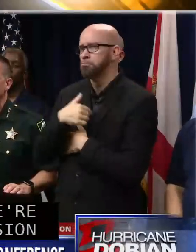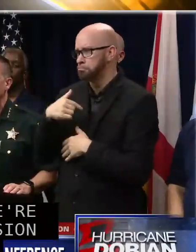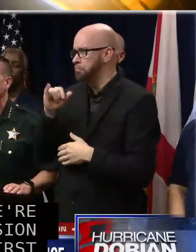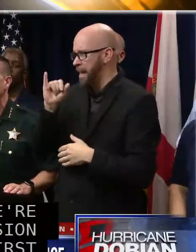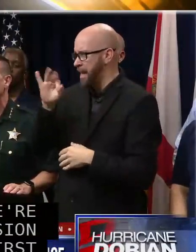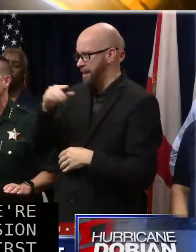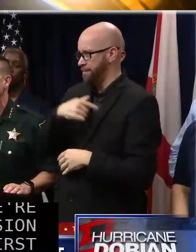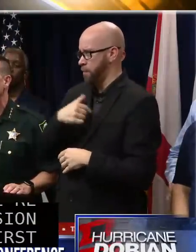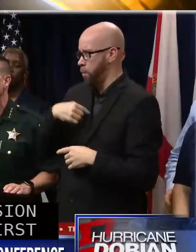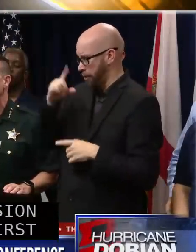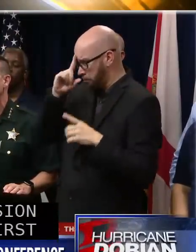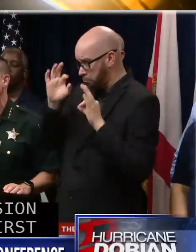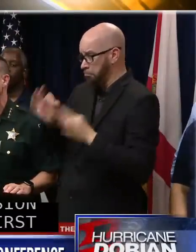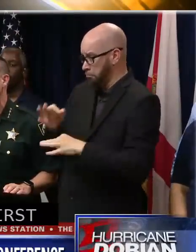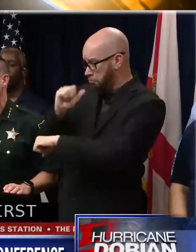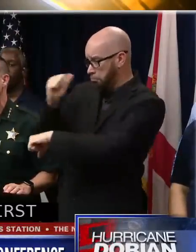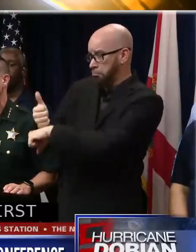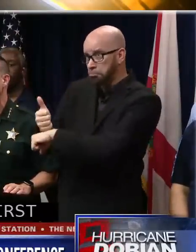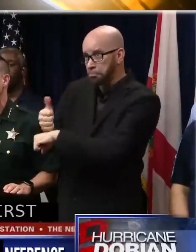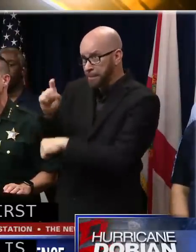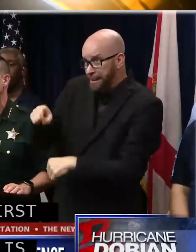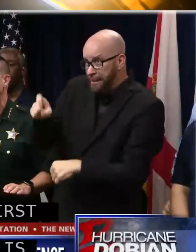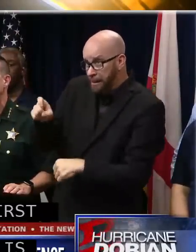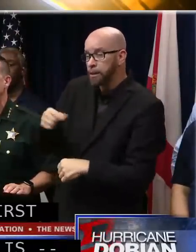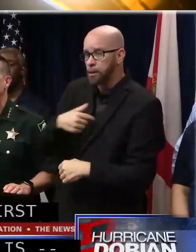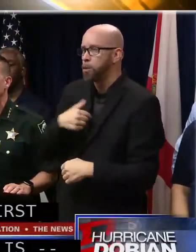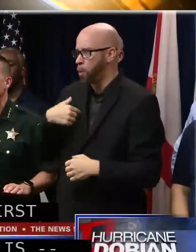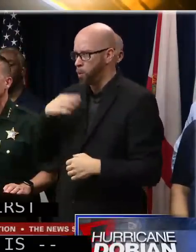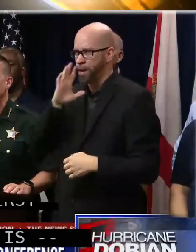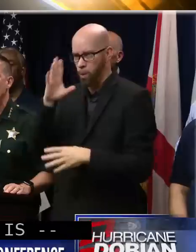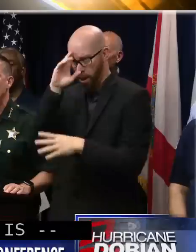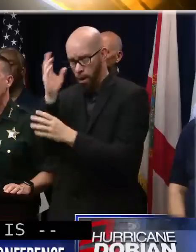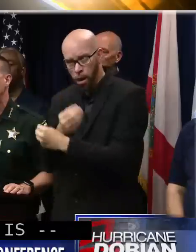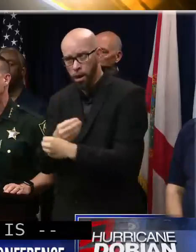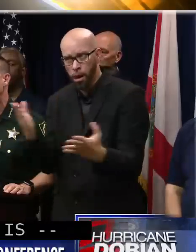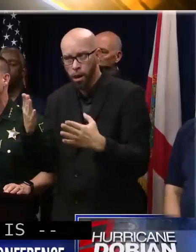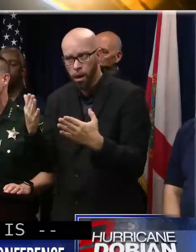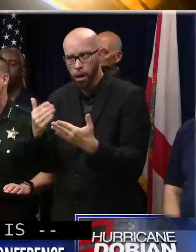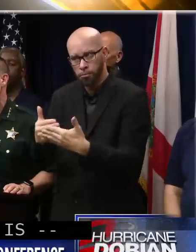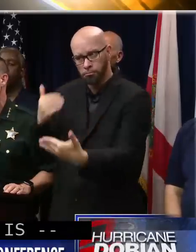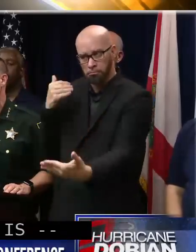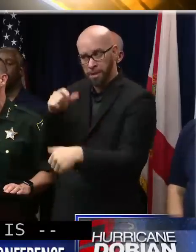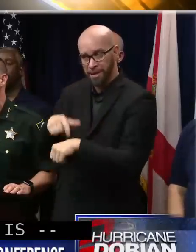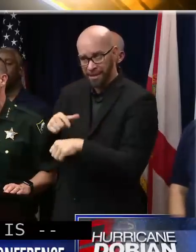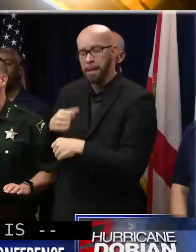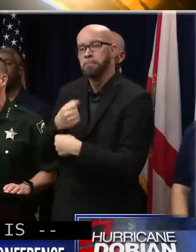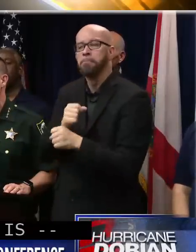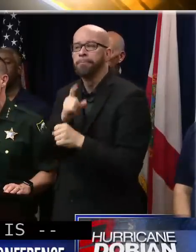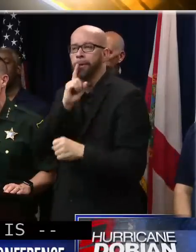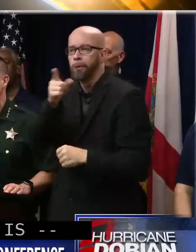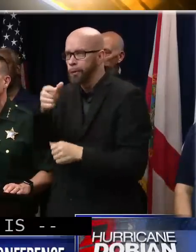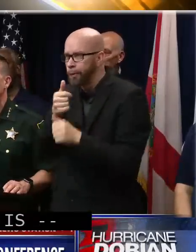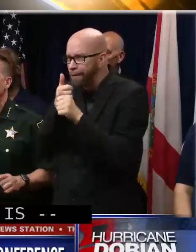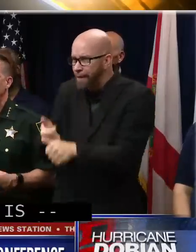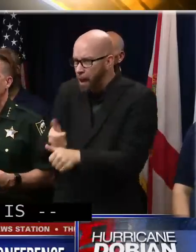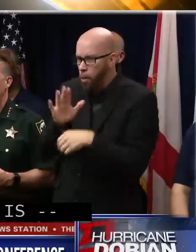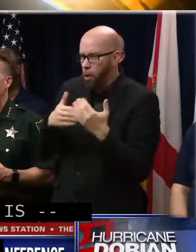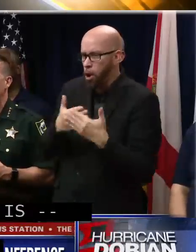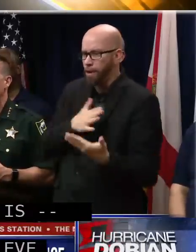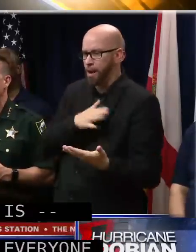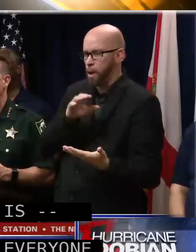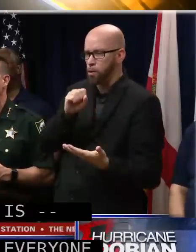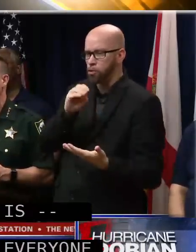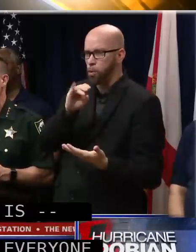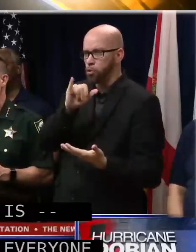if there is a curfew that is established, we'll give everyone plenty of notice. And please follow all of our social media